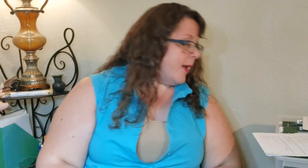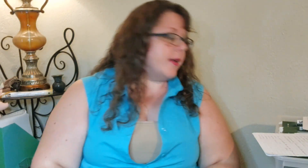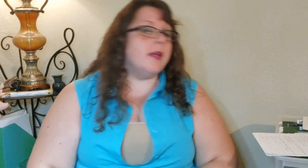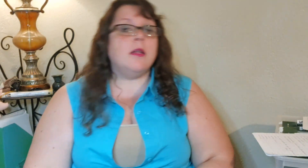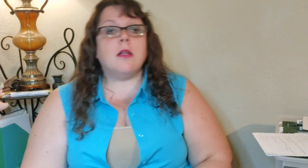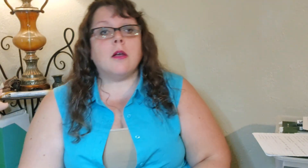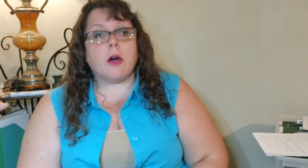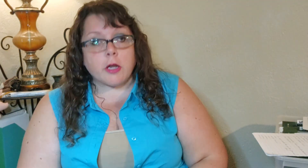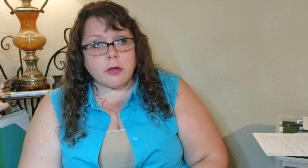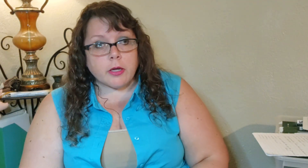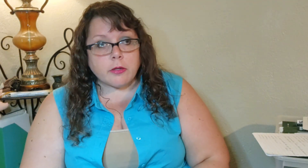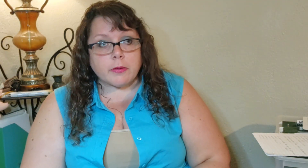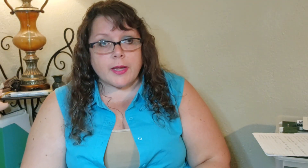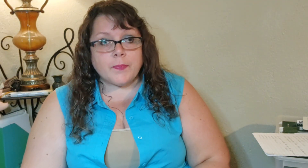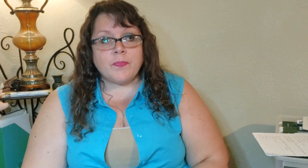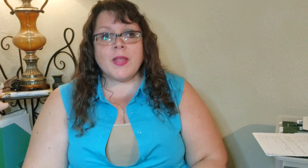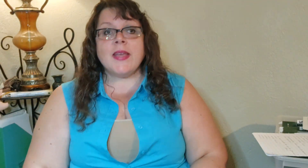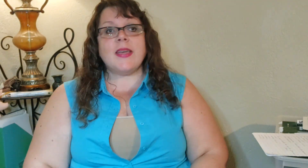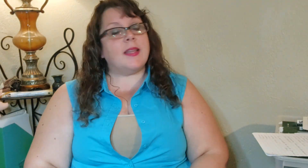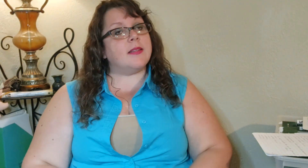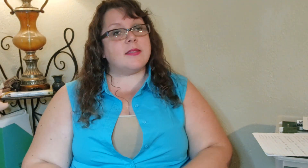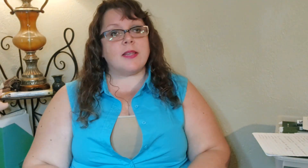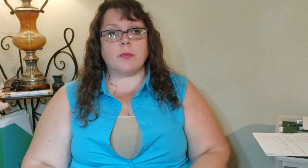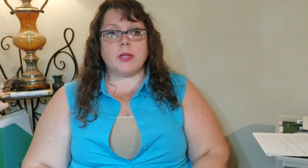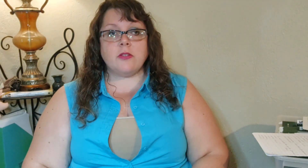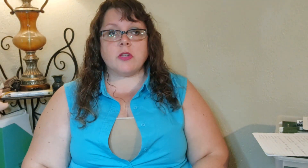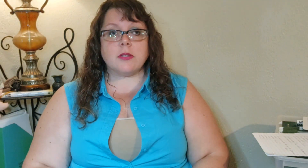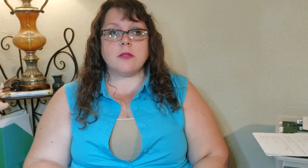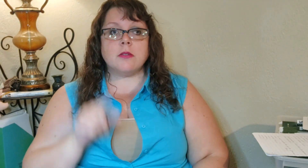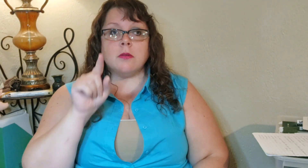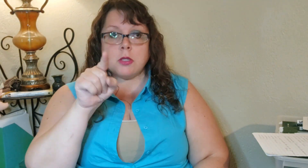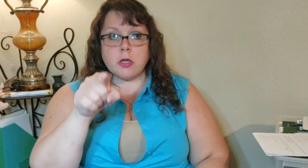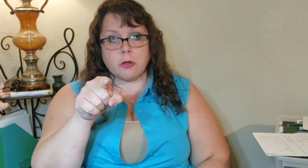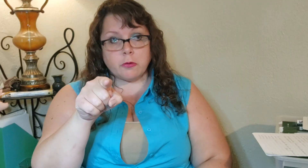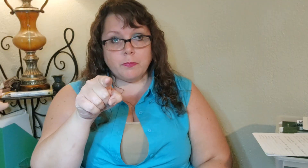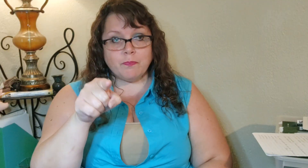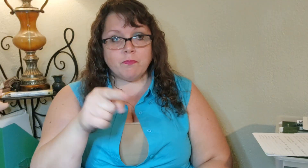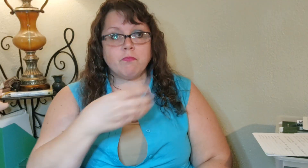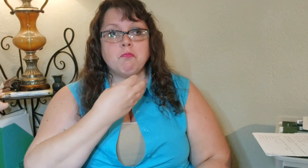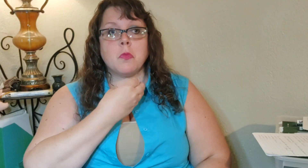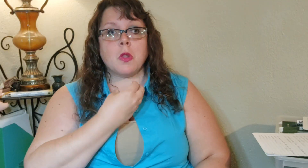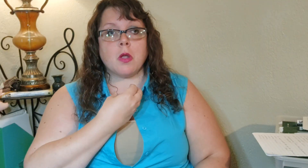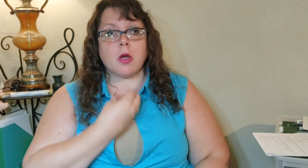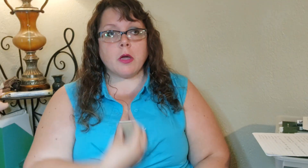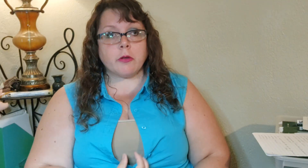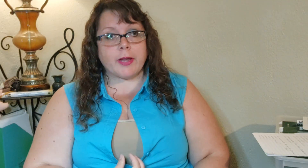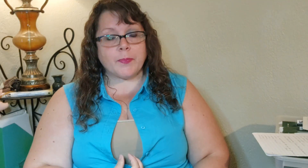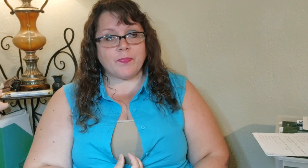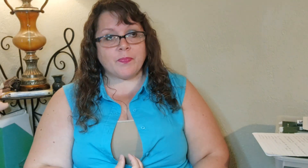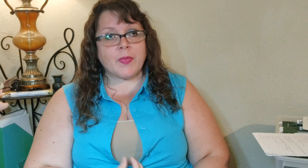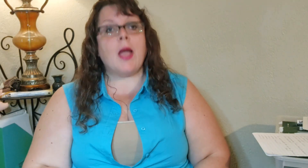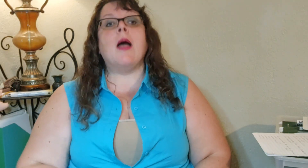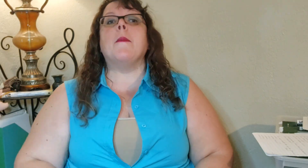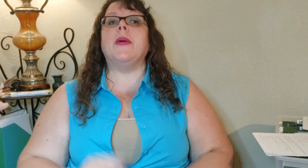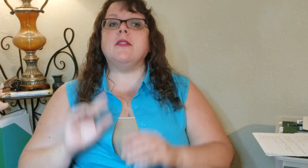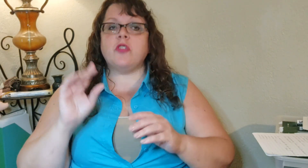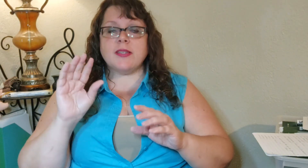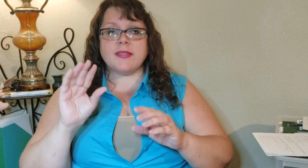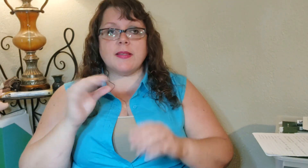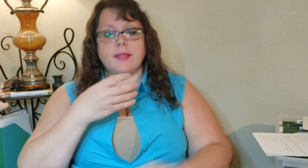Like, are you hungry? And it's simply just you hungry. But just